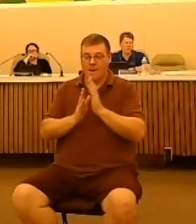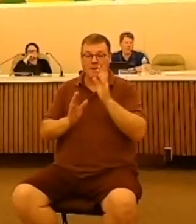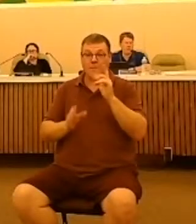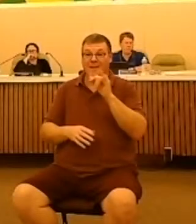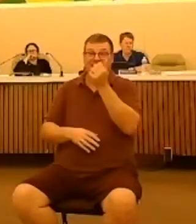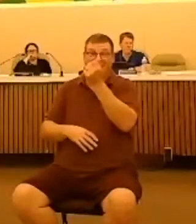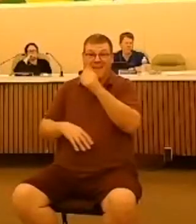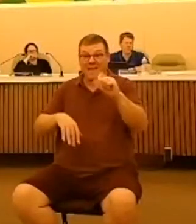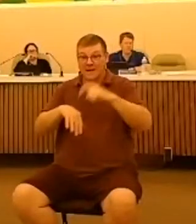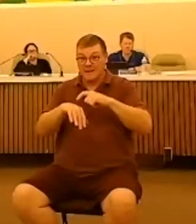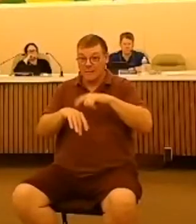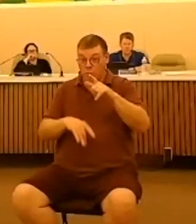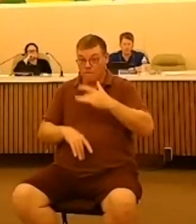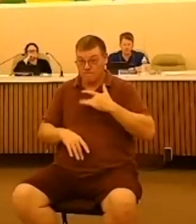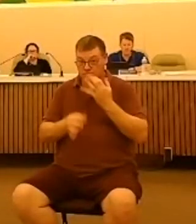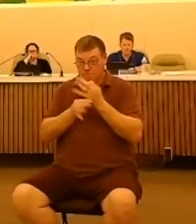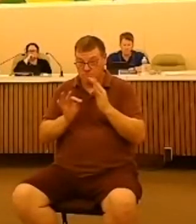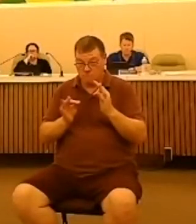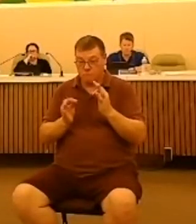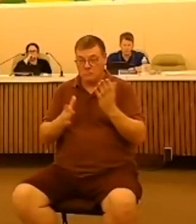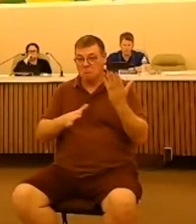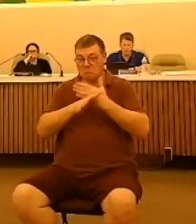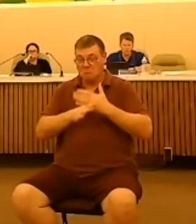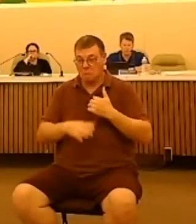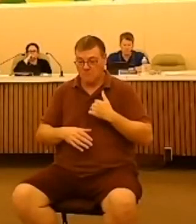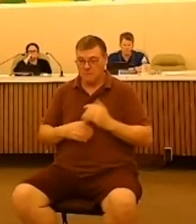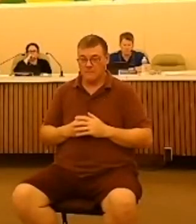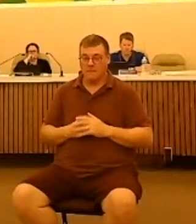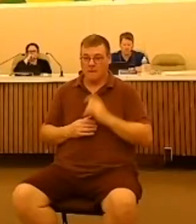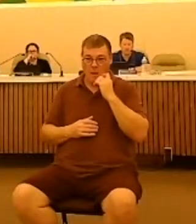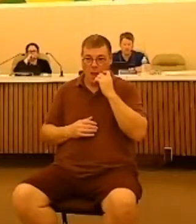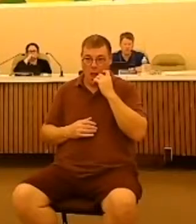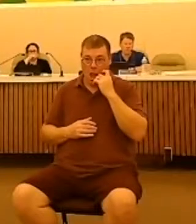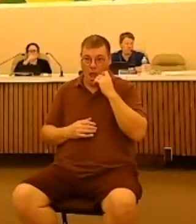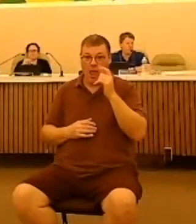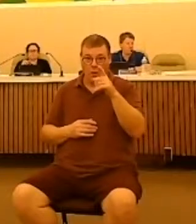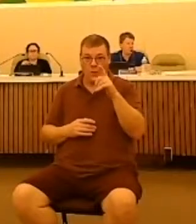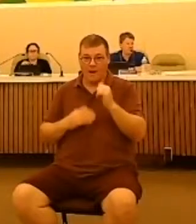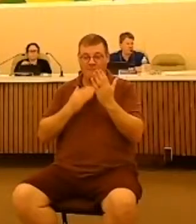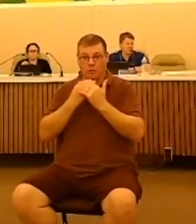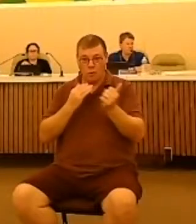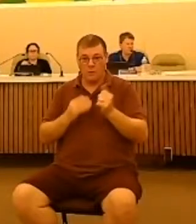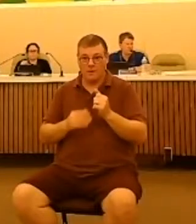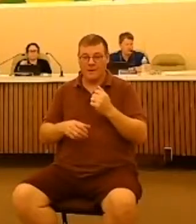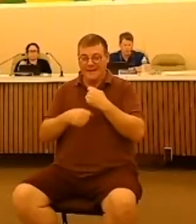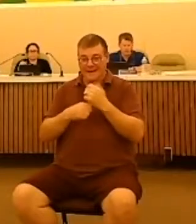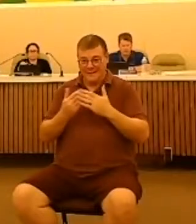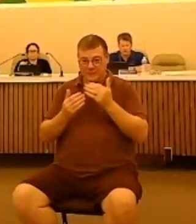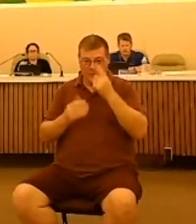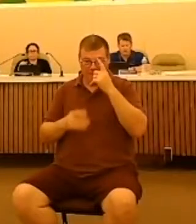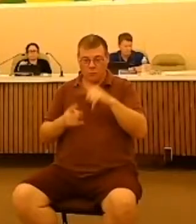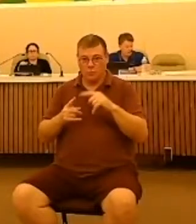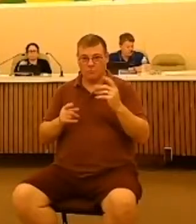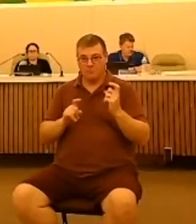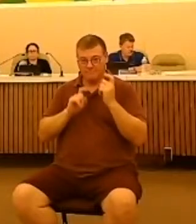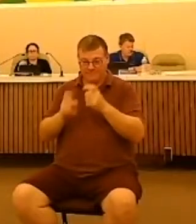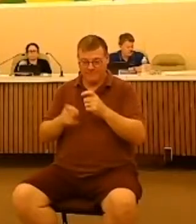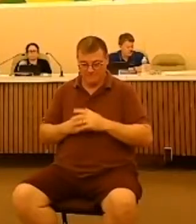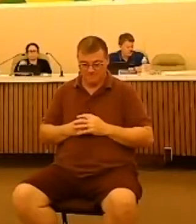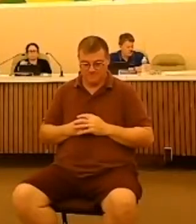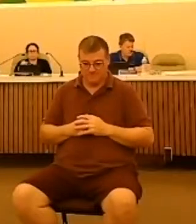any time, feel free to interrupt me. And since you're the one who has to call the roll, it makes it easy for you to get a chance to break.